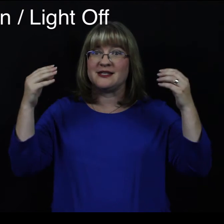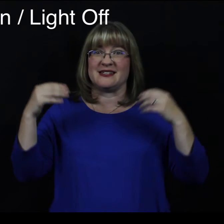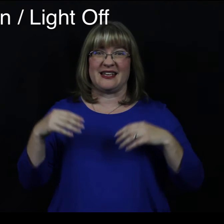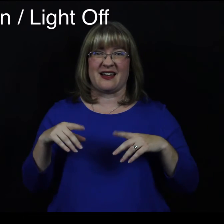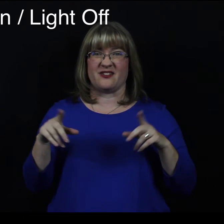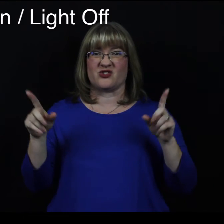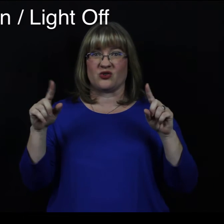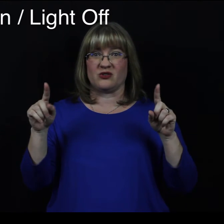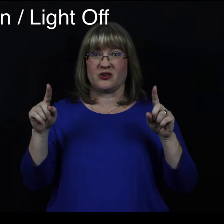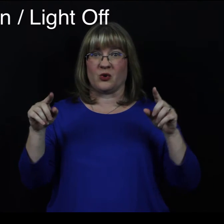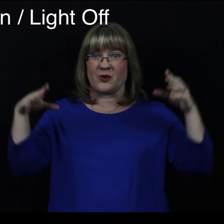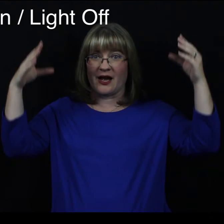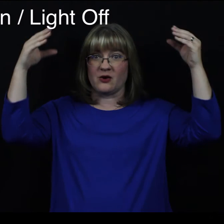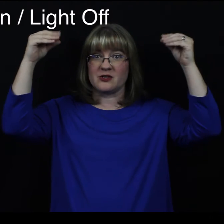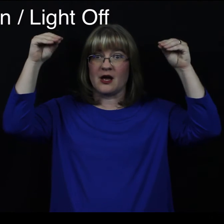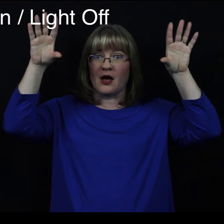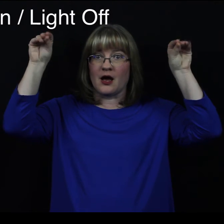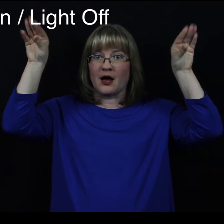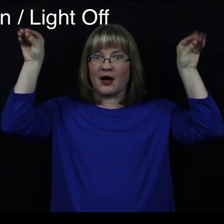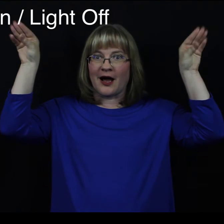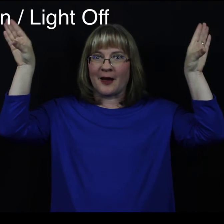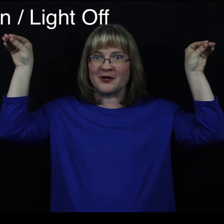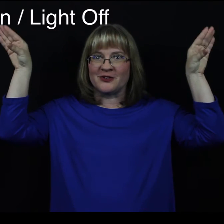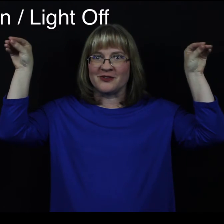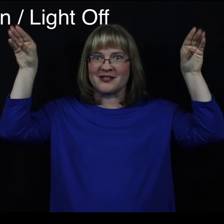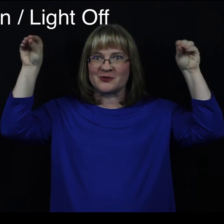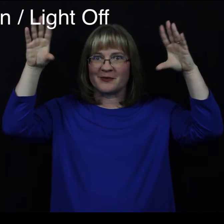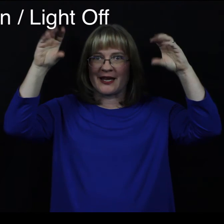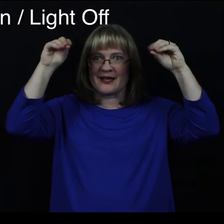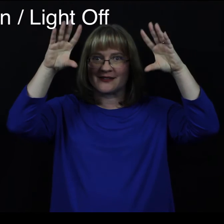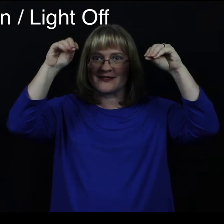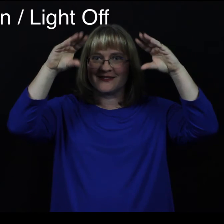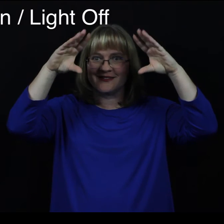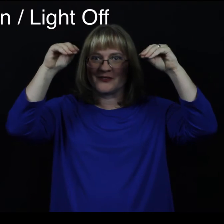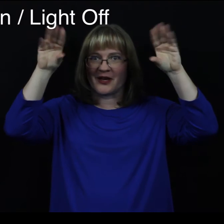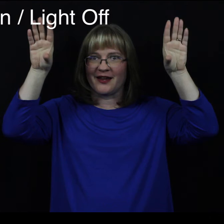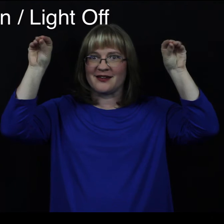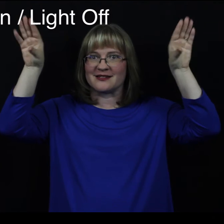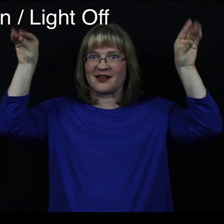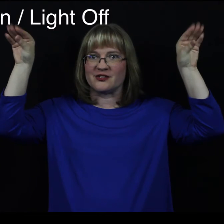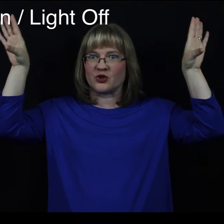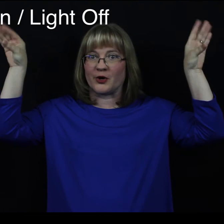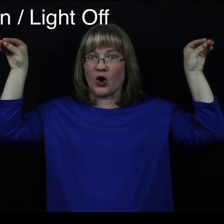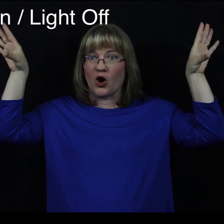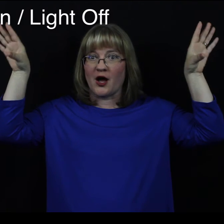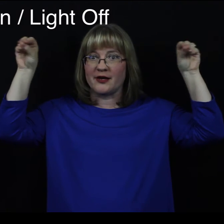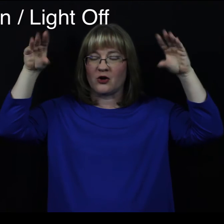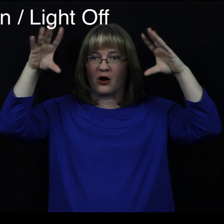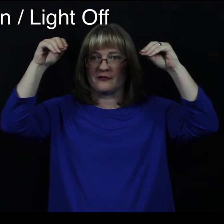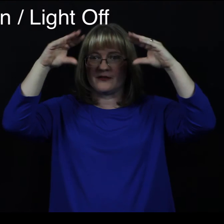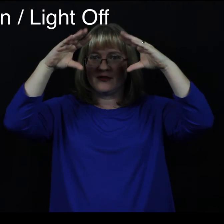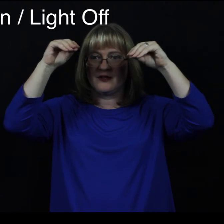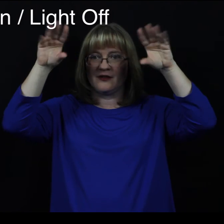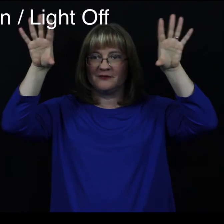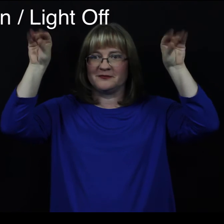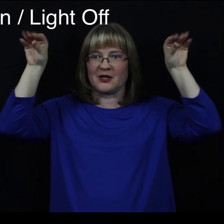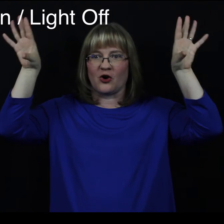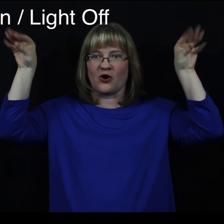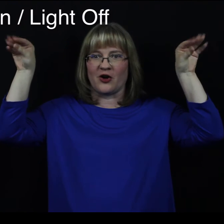ambulance and they kind of circle and go around, I'm going to do this with my hands. Okay? Because the lights are going on and off. On